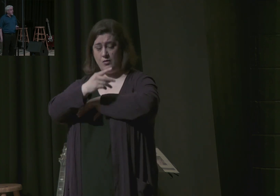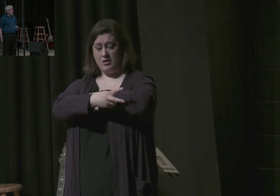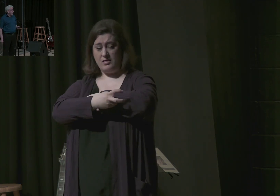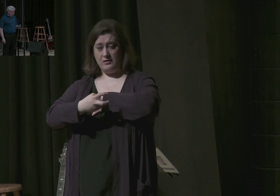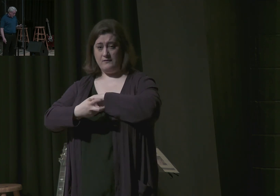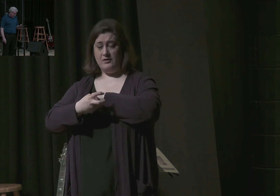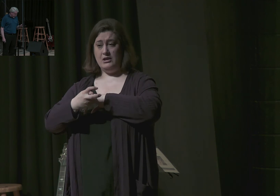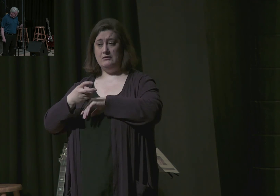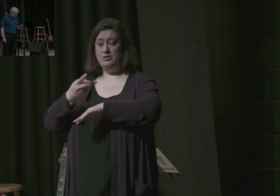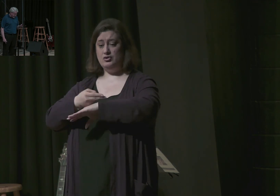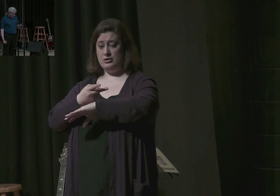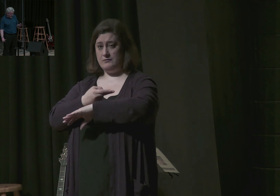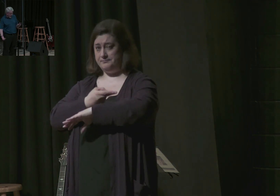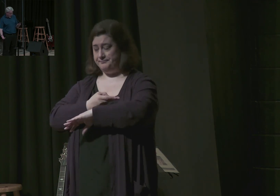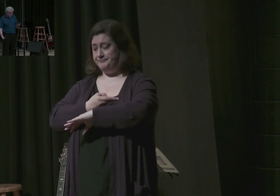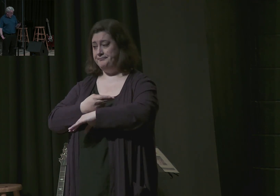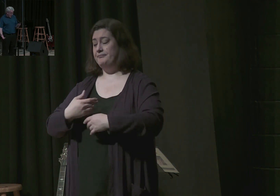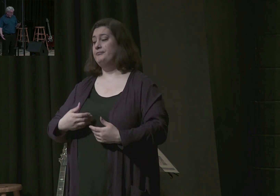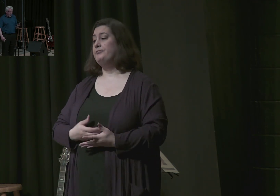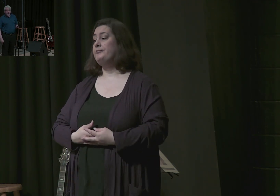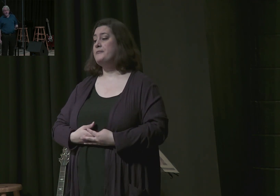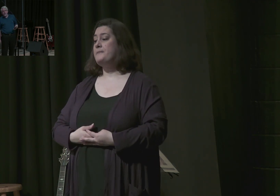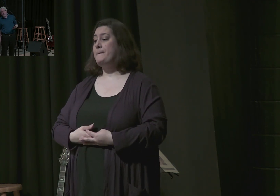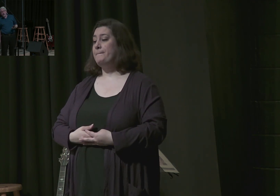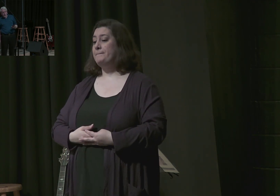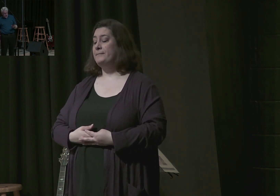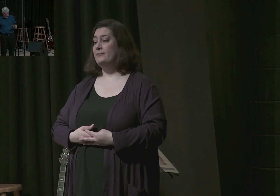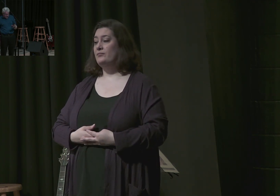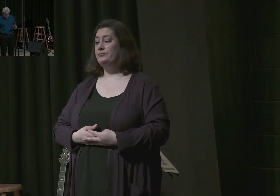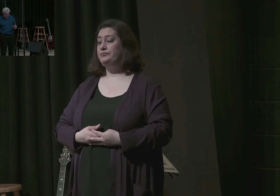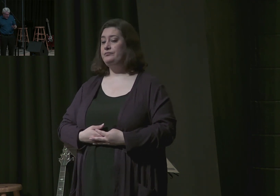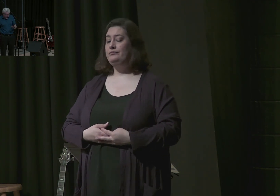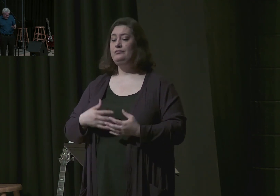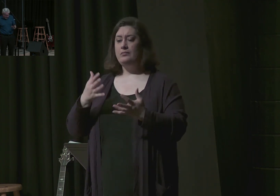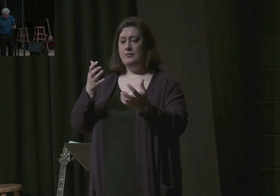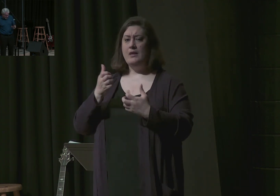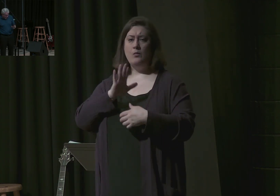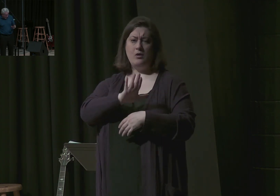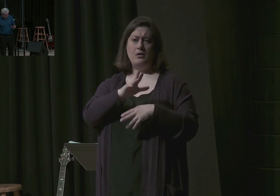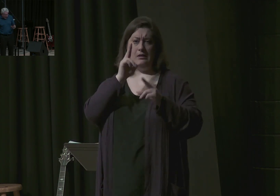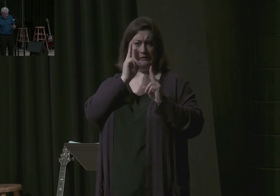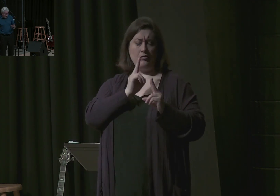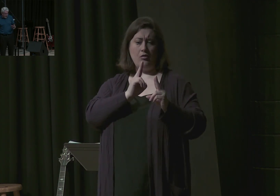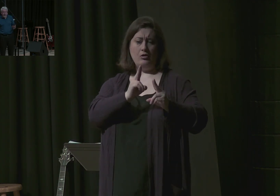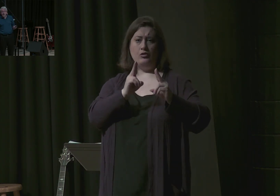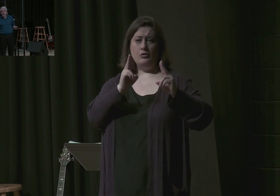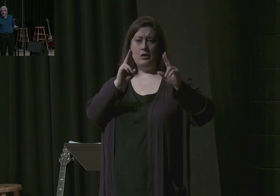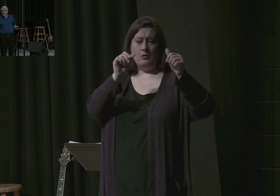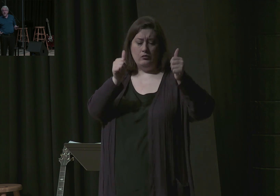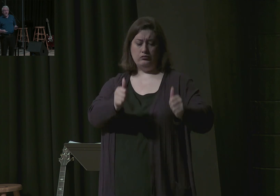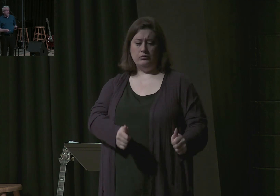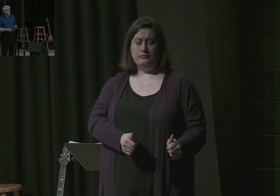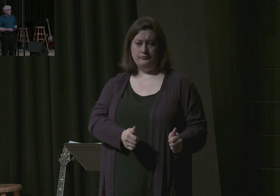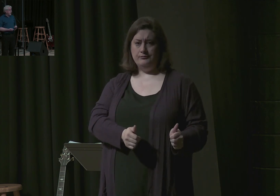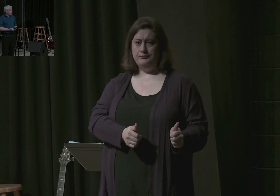originally stolen what was Jacob's. Now they want to accuse him of stealing or at least